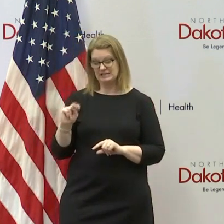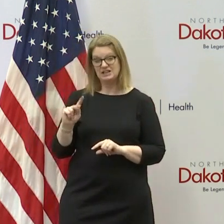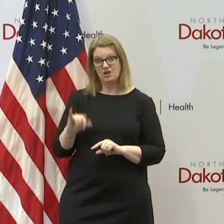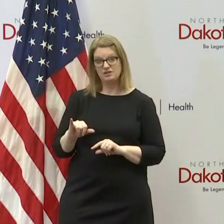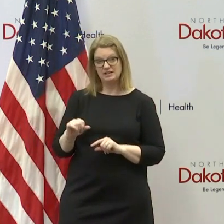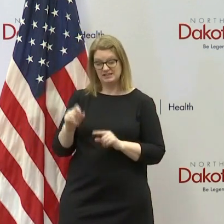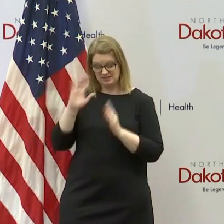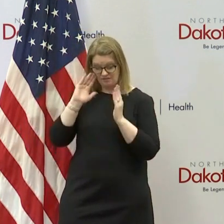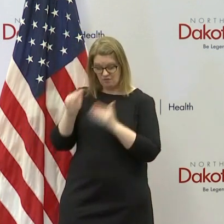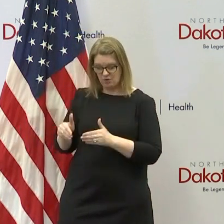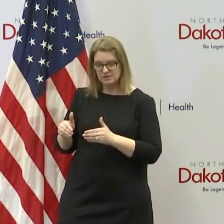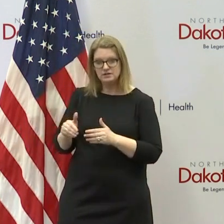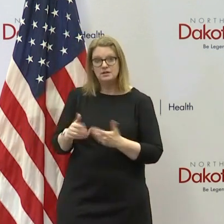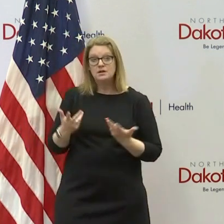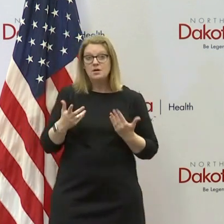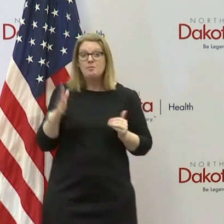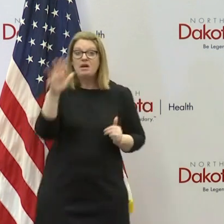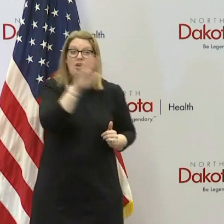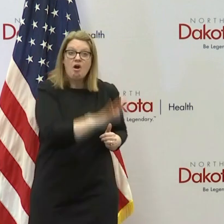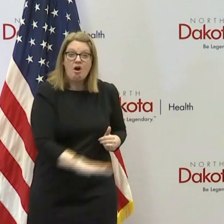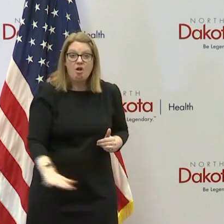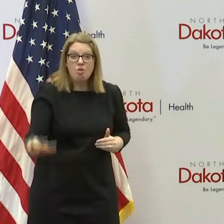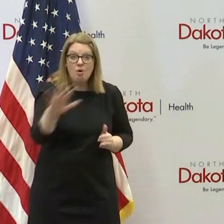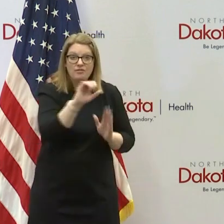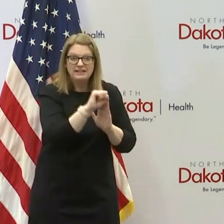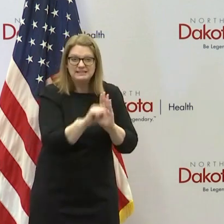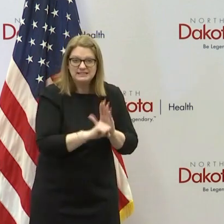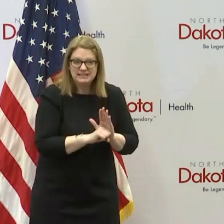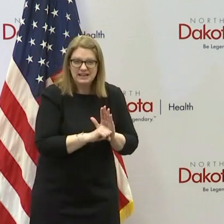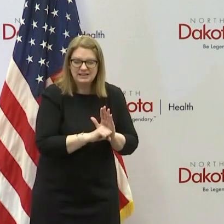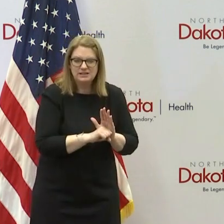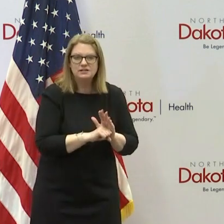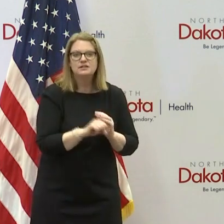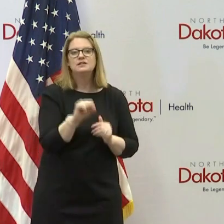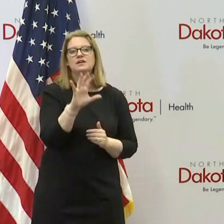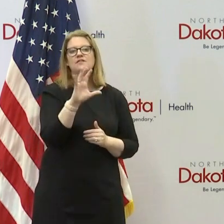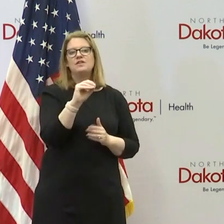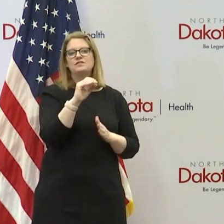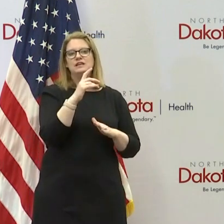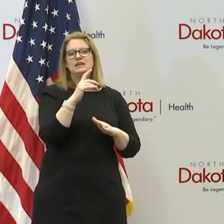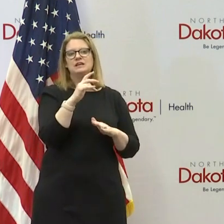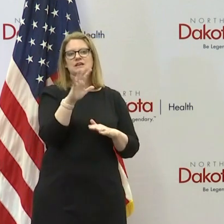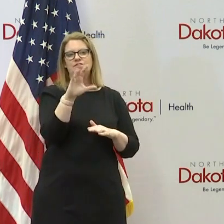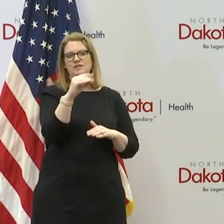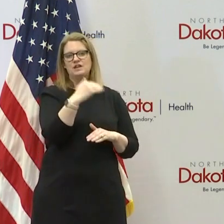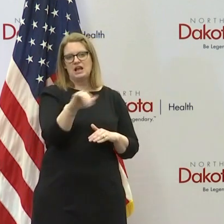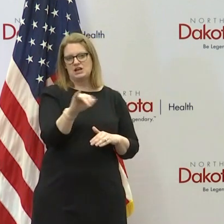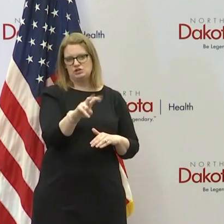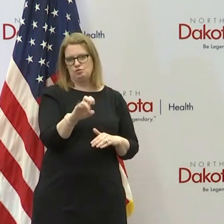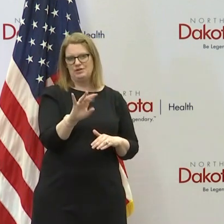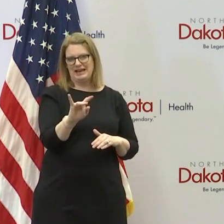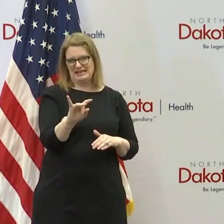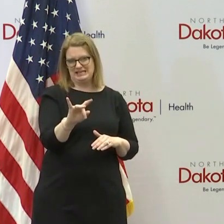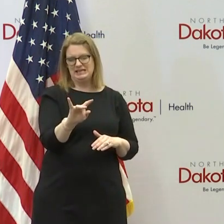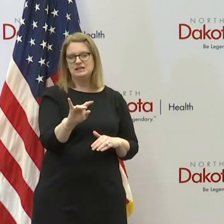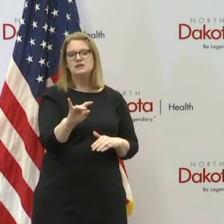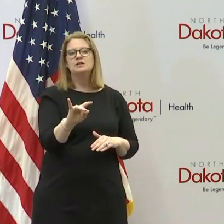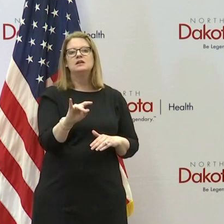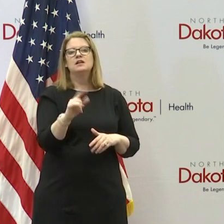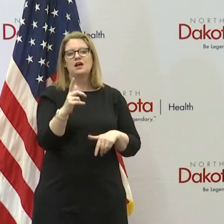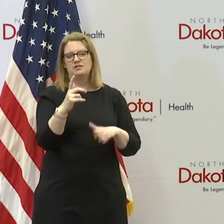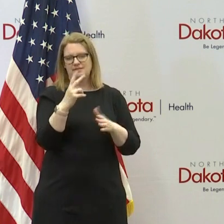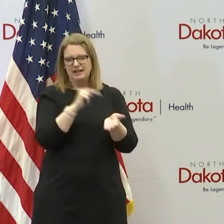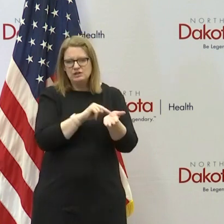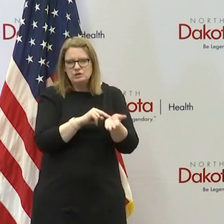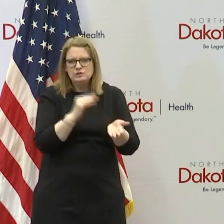vulnerable populations across the entire state. I think we're close now to 50 long-term care facilities out of 218 across the state that